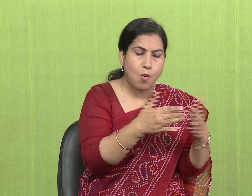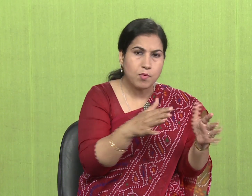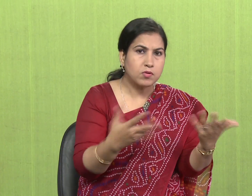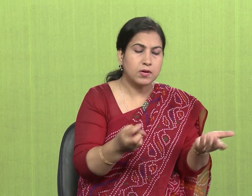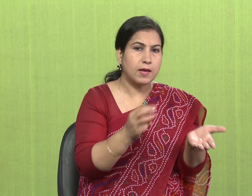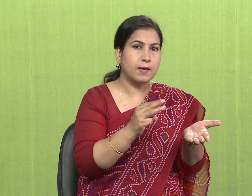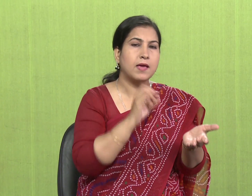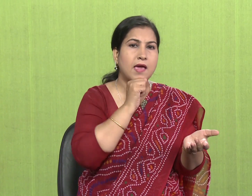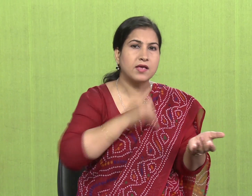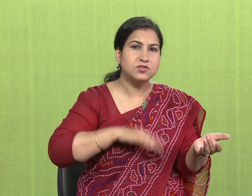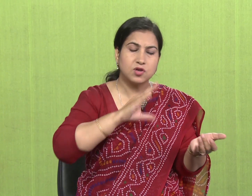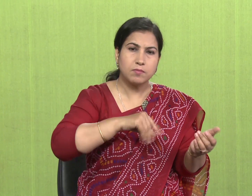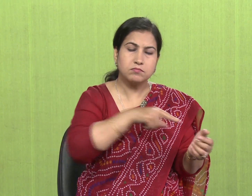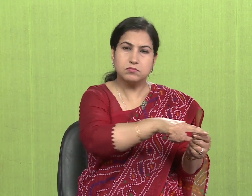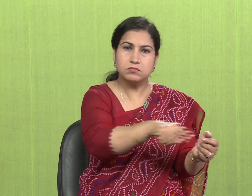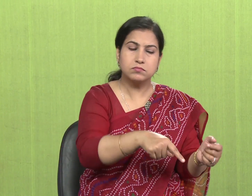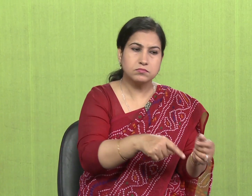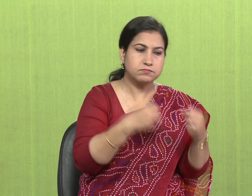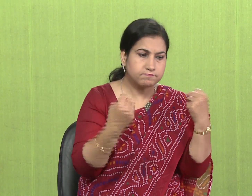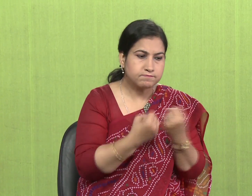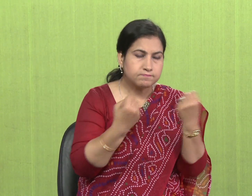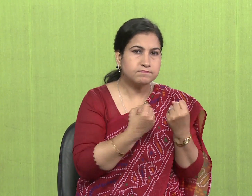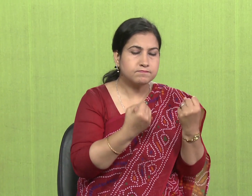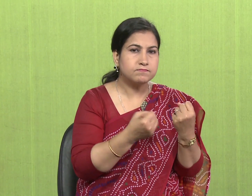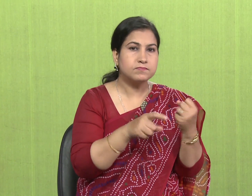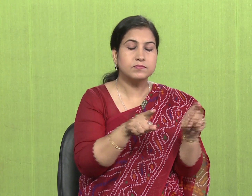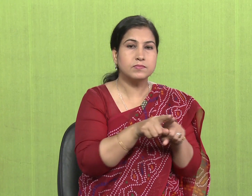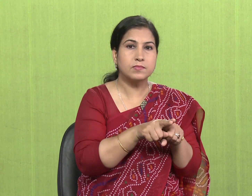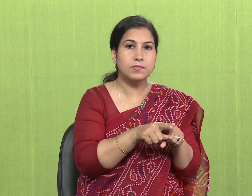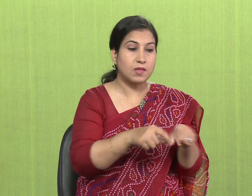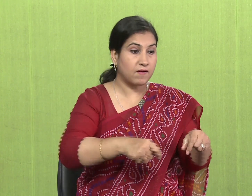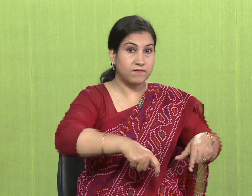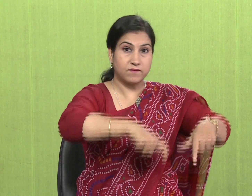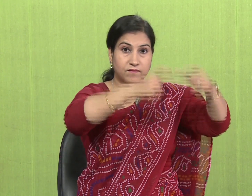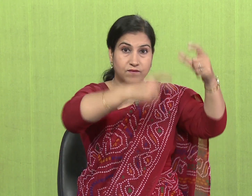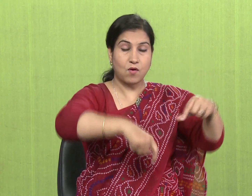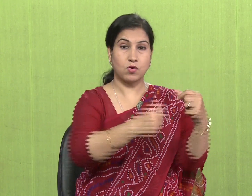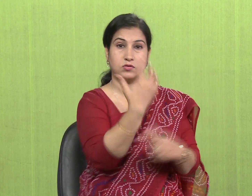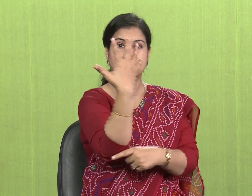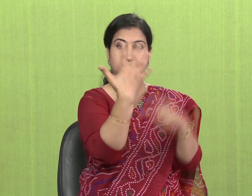who decimated its forests and damaged its watershed.